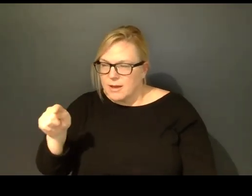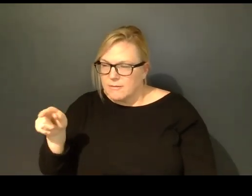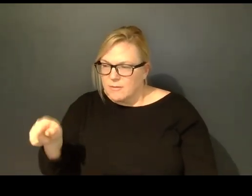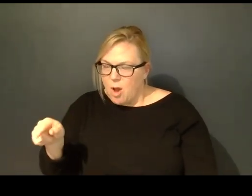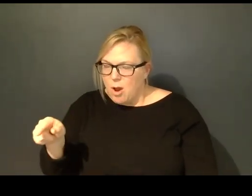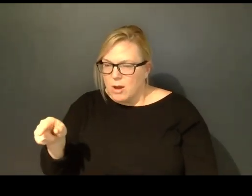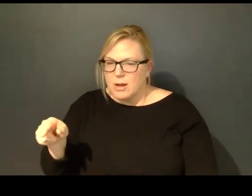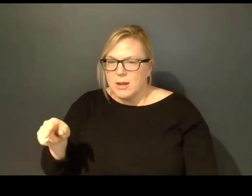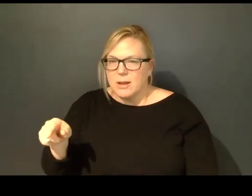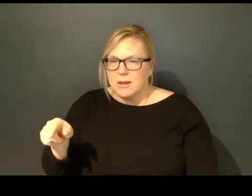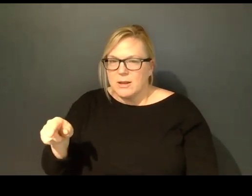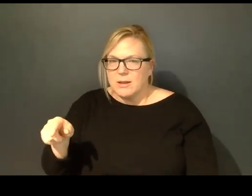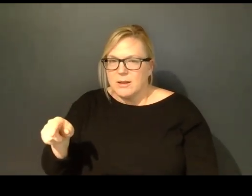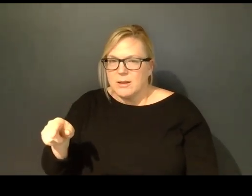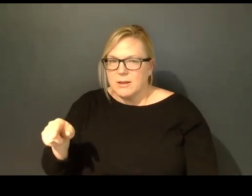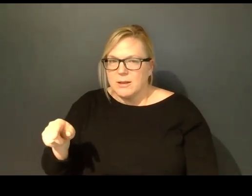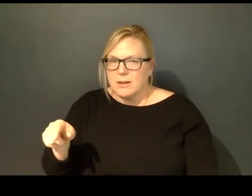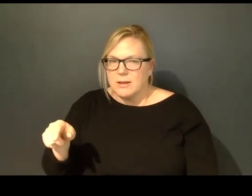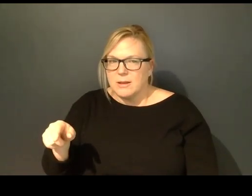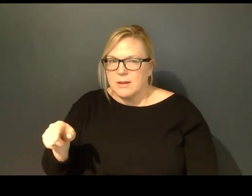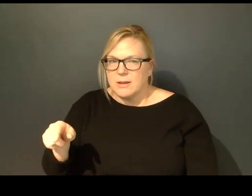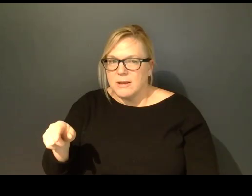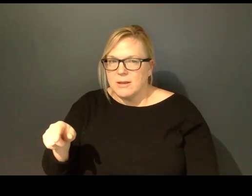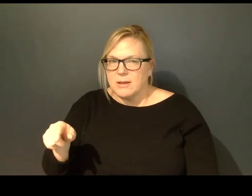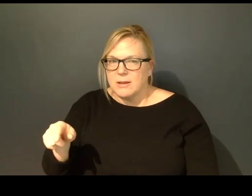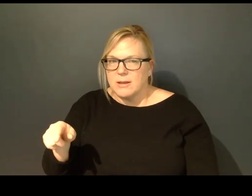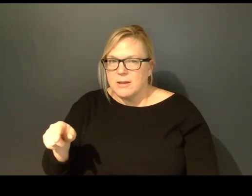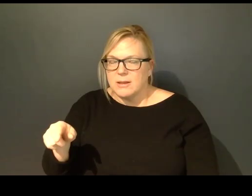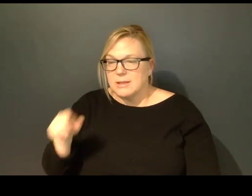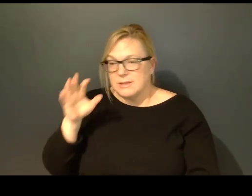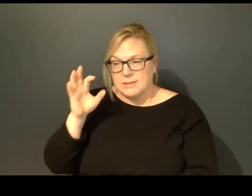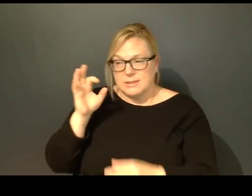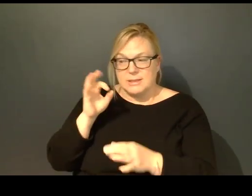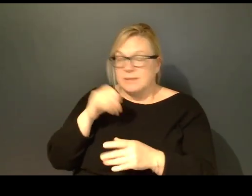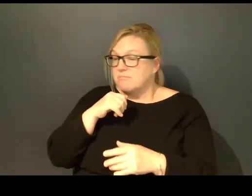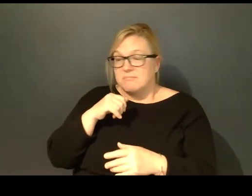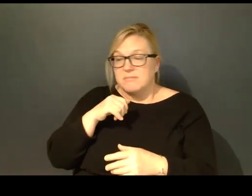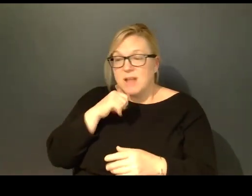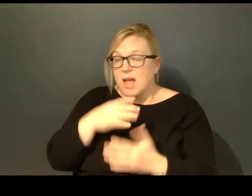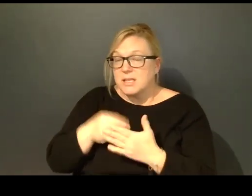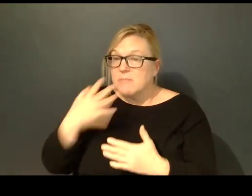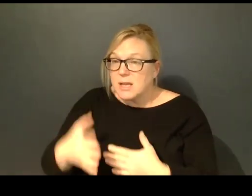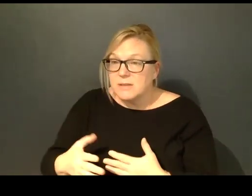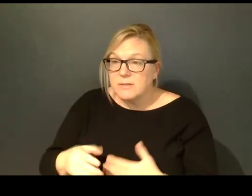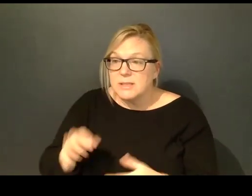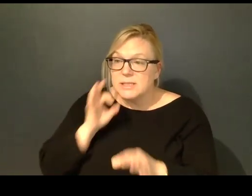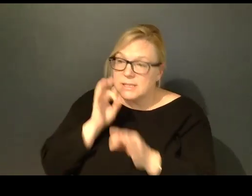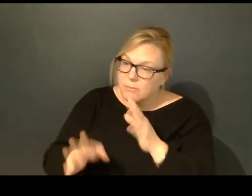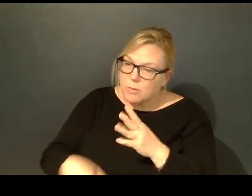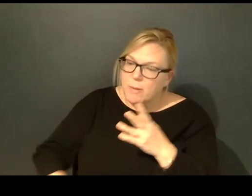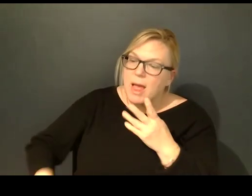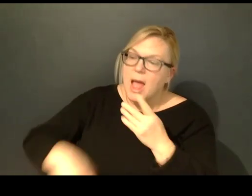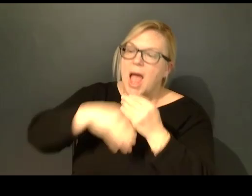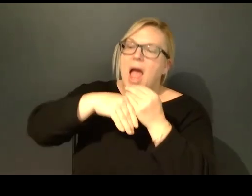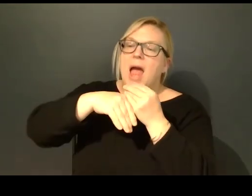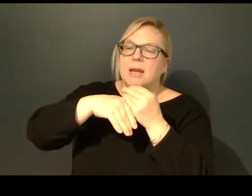attached to the touchscreen. Bingo, off I go. Very simple, not expensive. That's what they did. But this developer didn't need to do it,